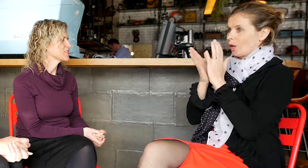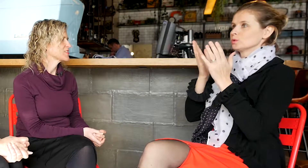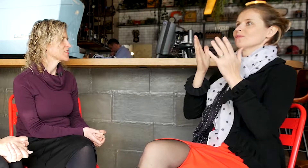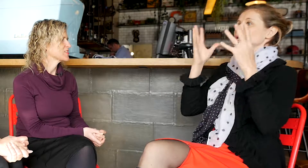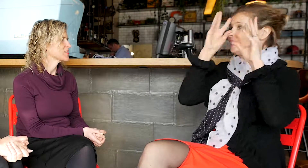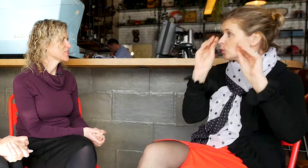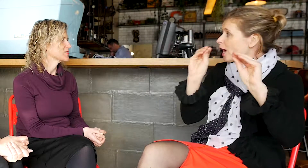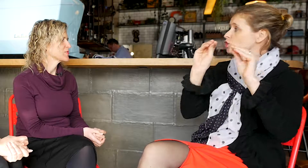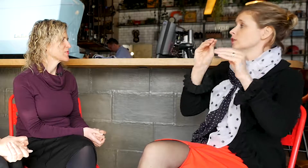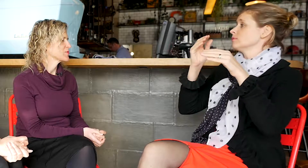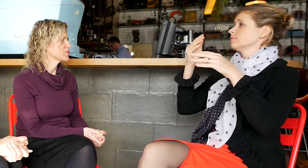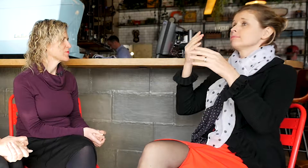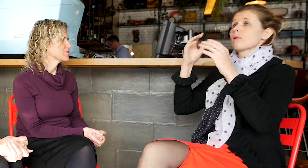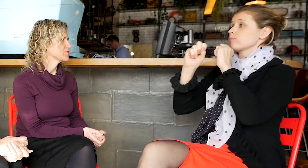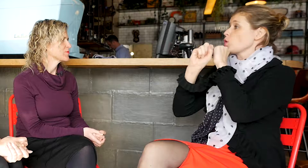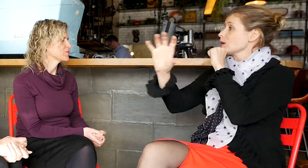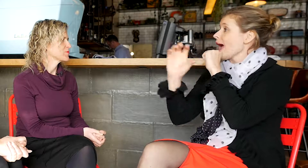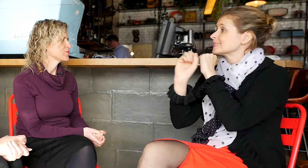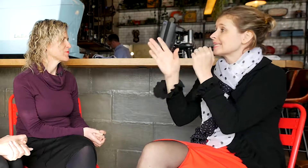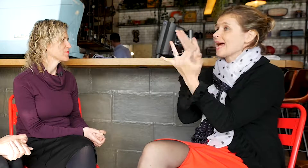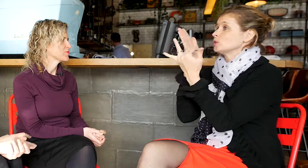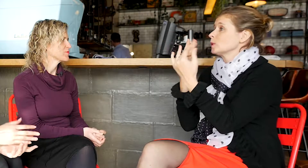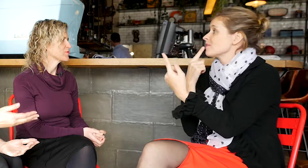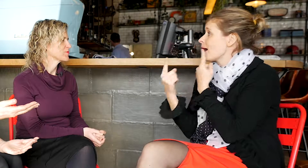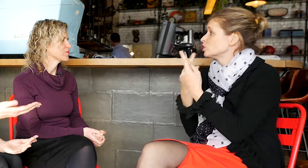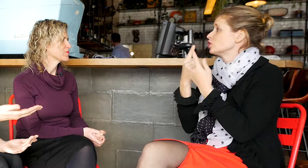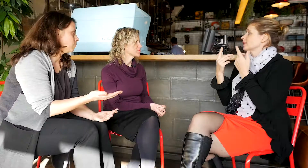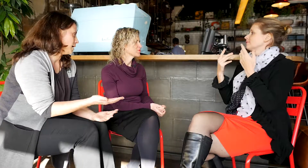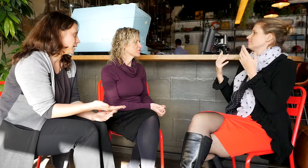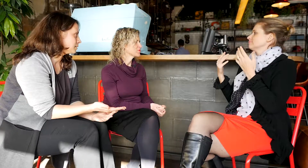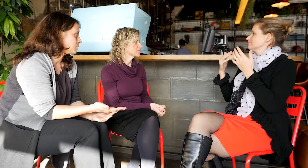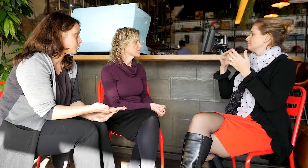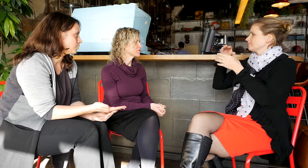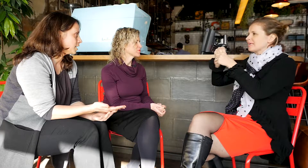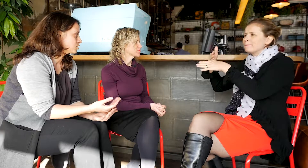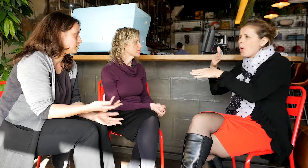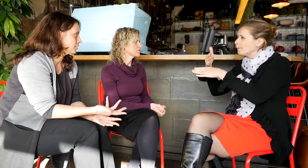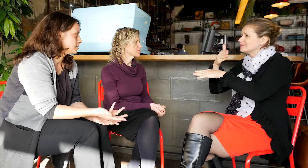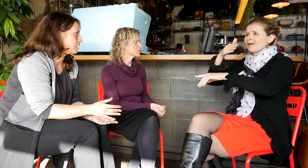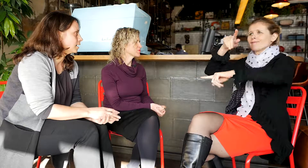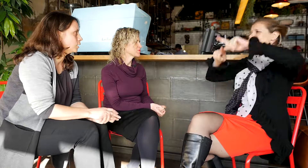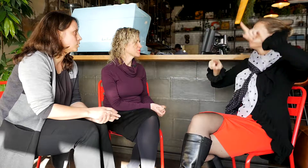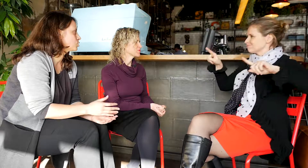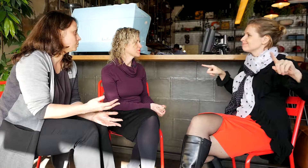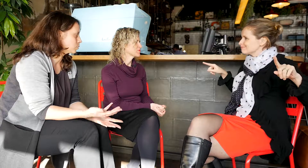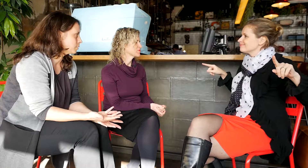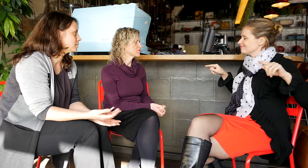and foremost, be it in education, my access to information is via sign language, employment